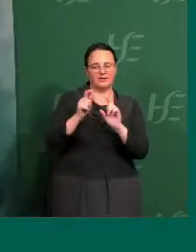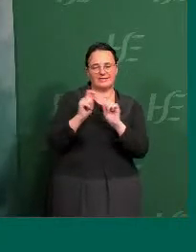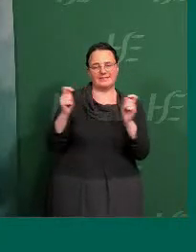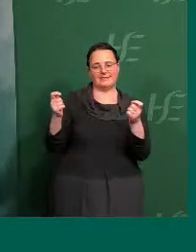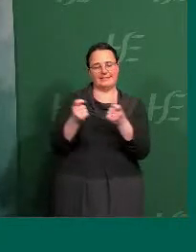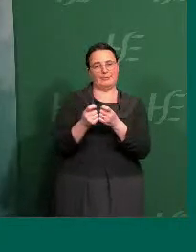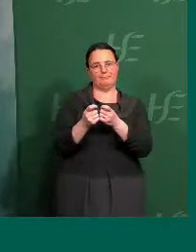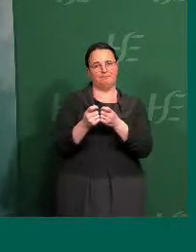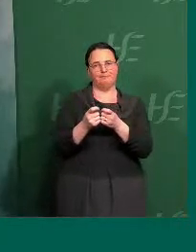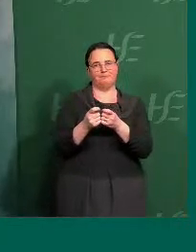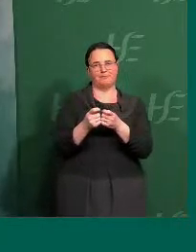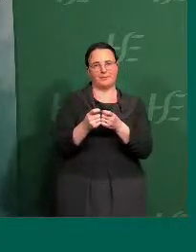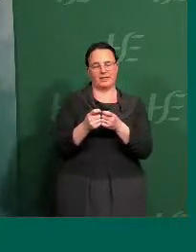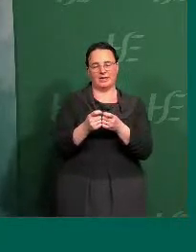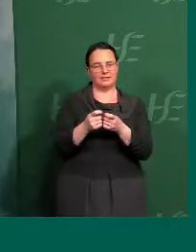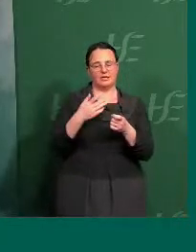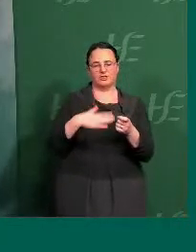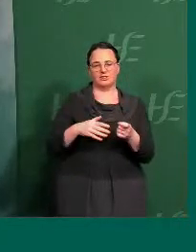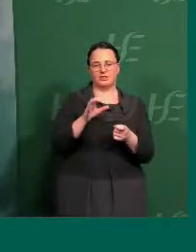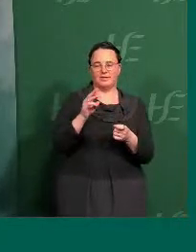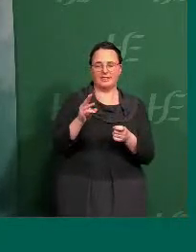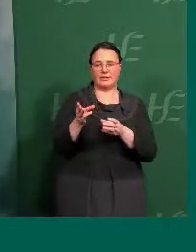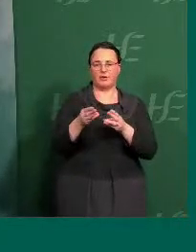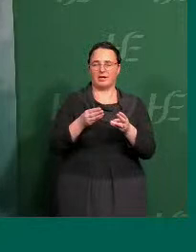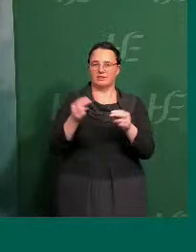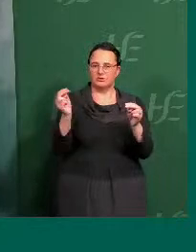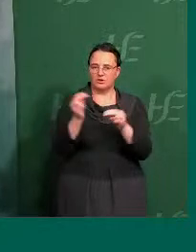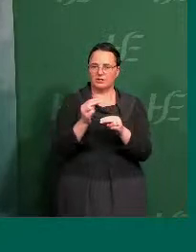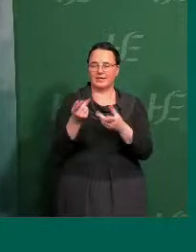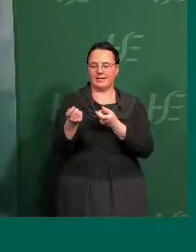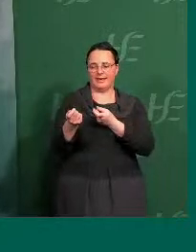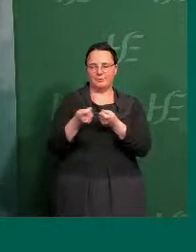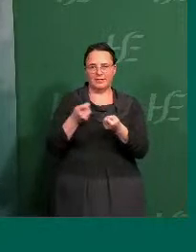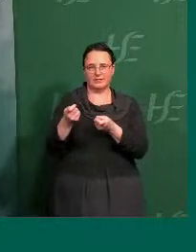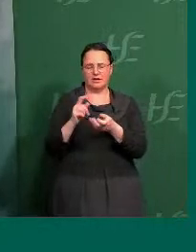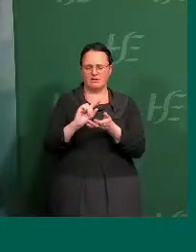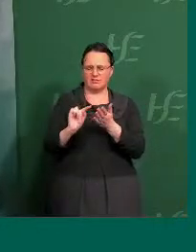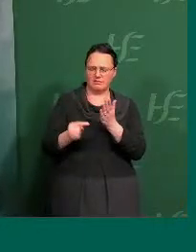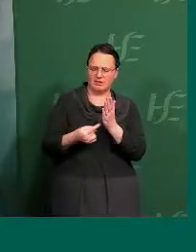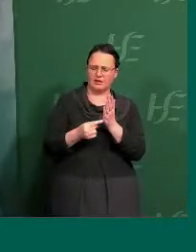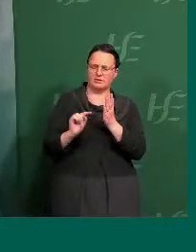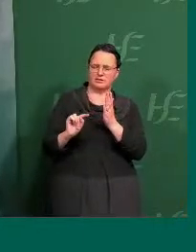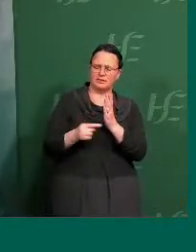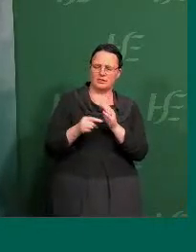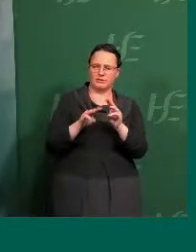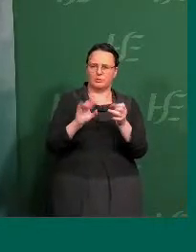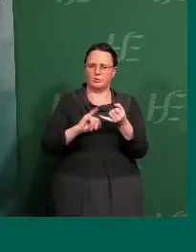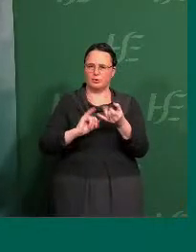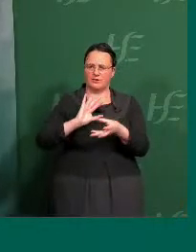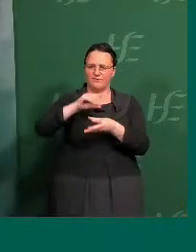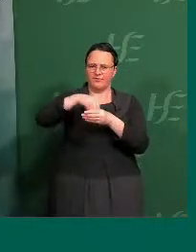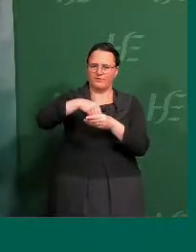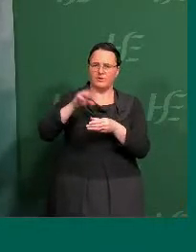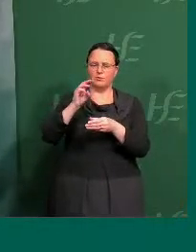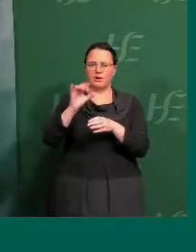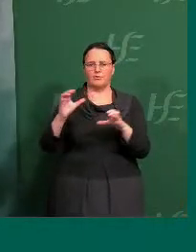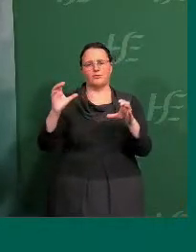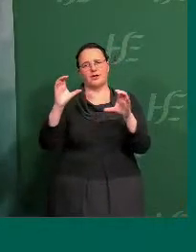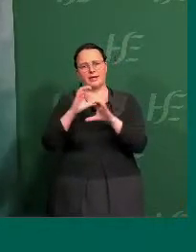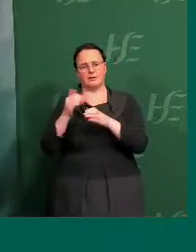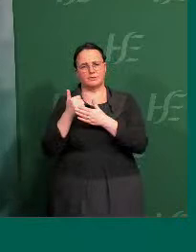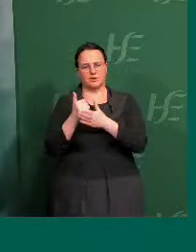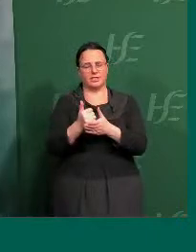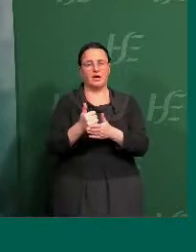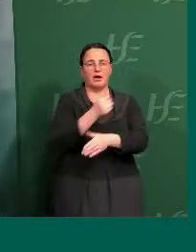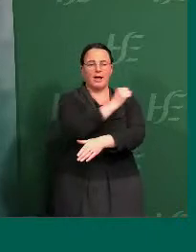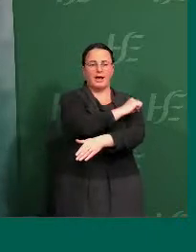it isn't just the pharmacy and the GP, it's the practice nurse, it's the administration. There are thousands more people involved in primary care and supporting the programme. Our